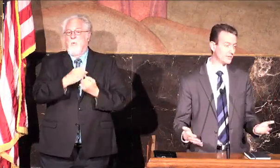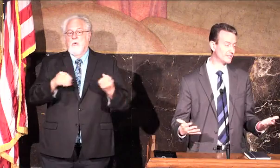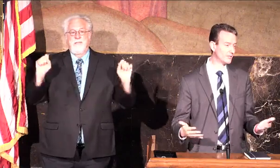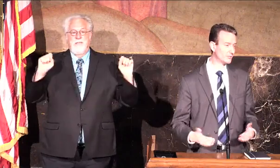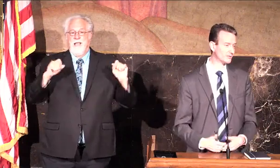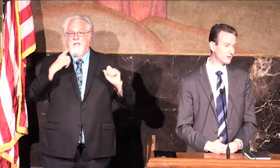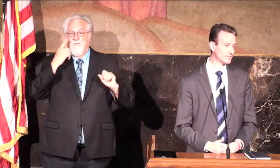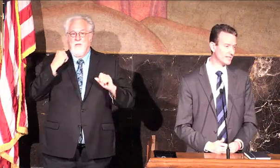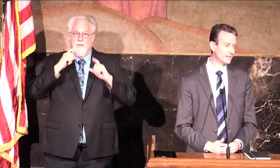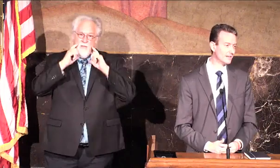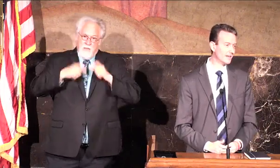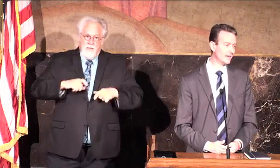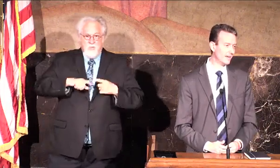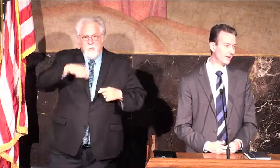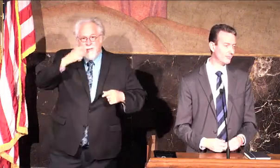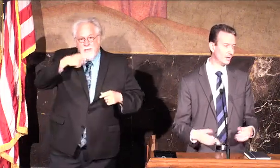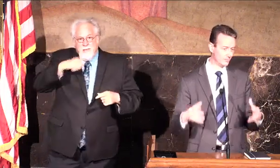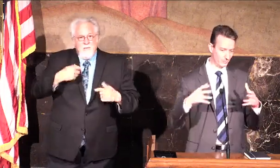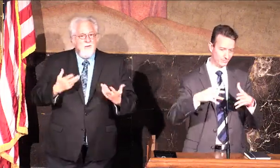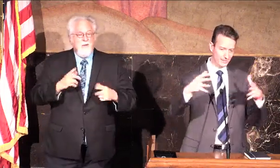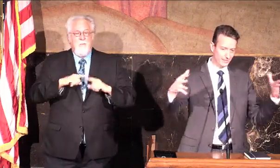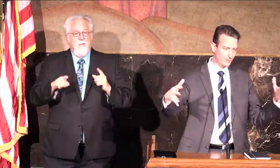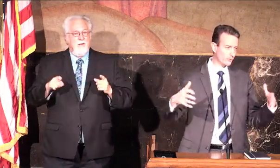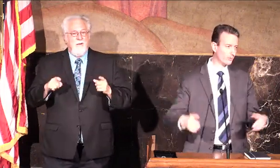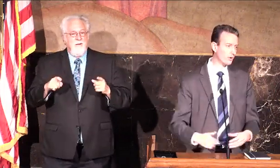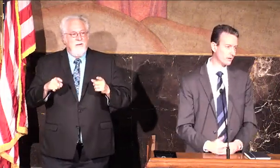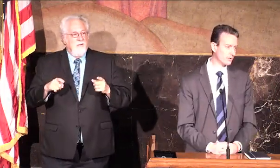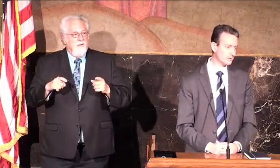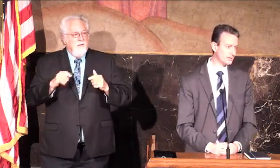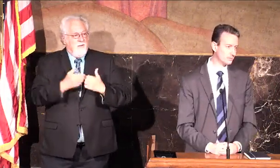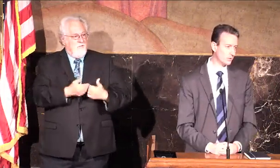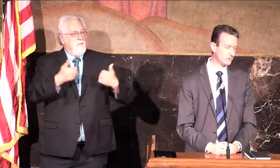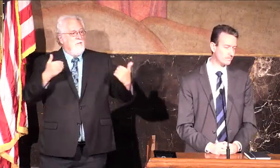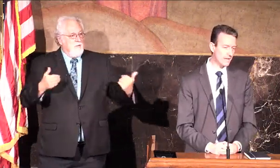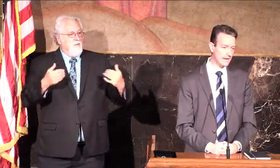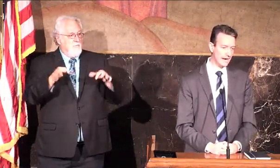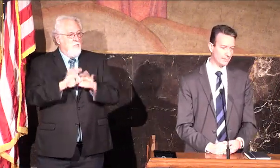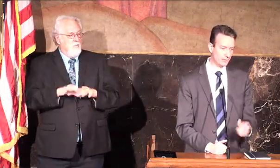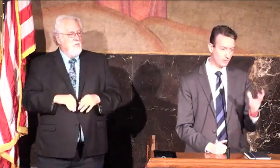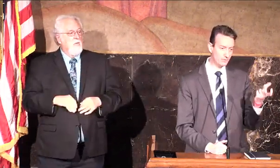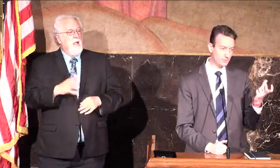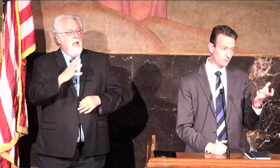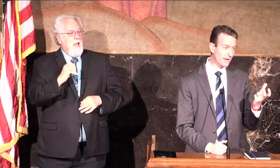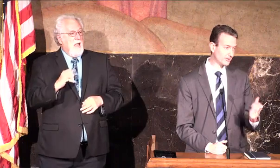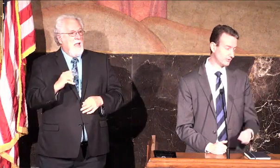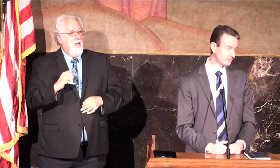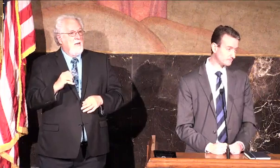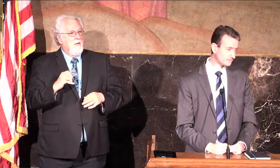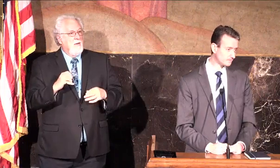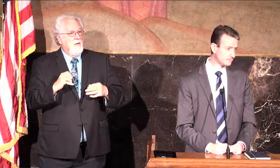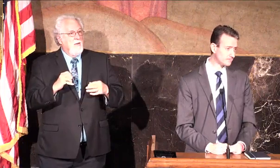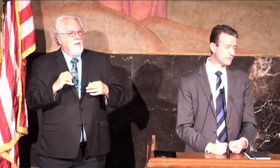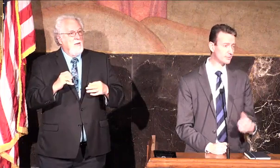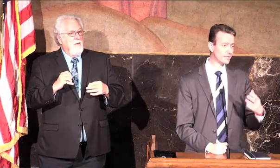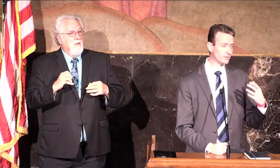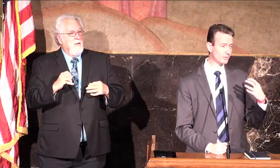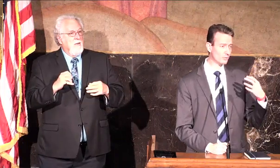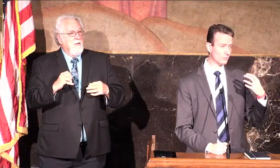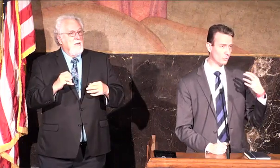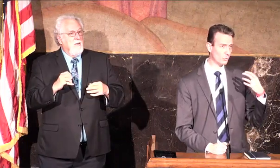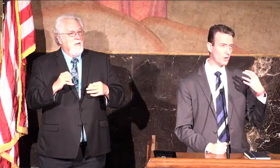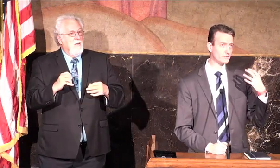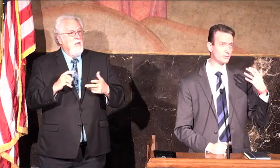you have to take your mask off to eat, but being further apart is important. And the third sort of factor is